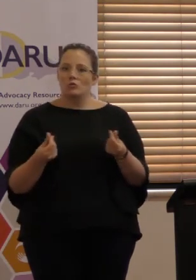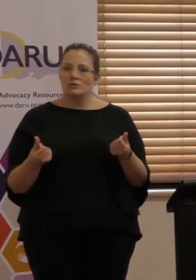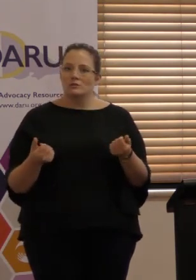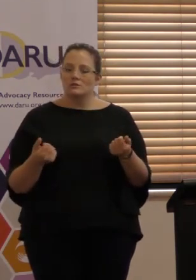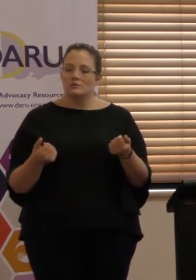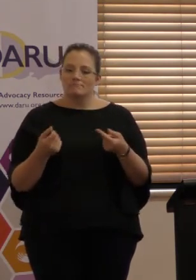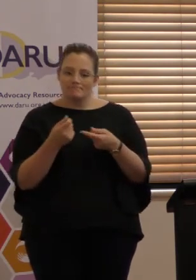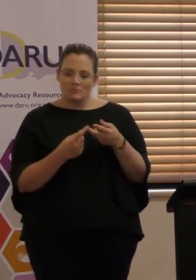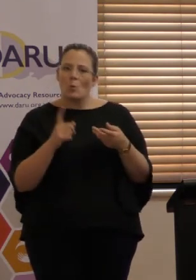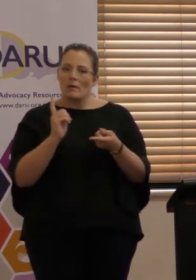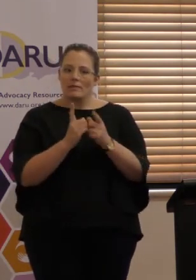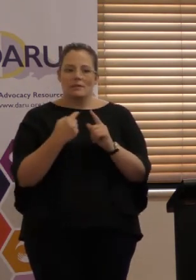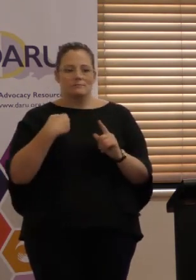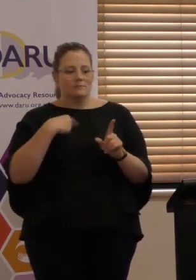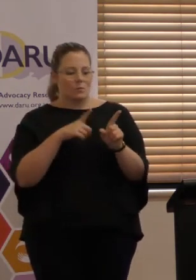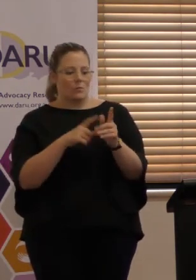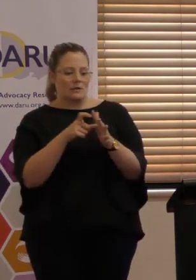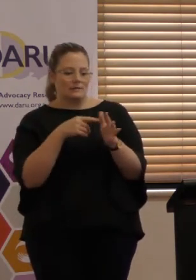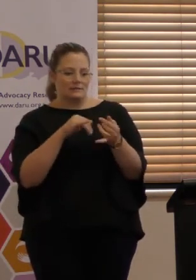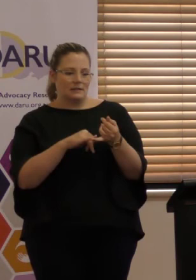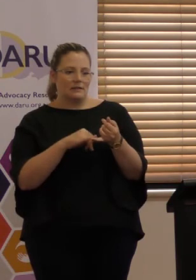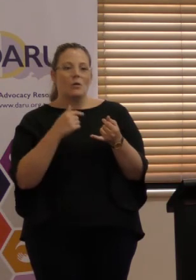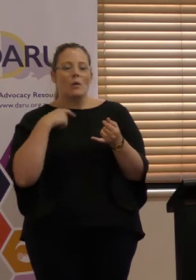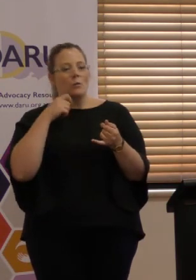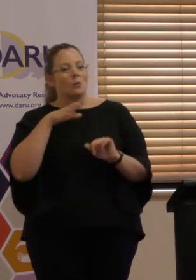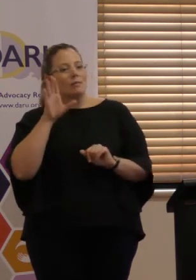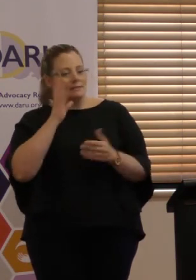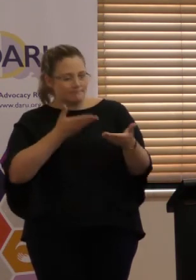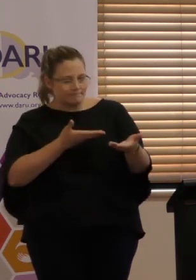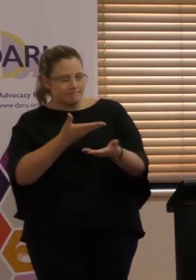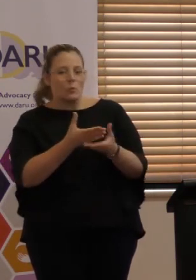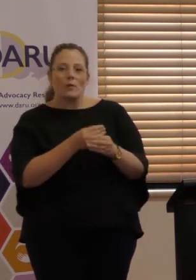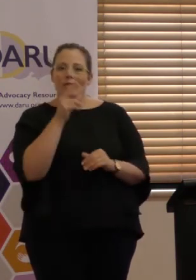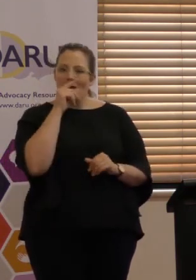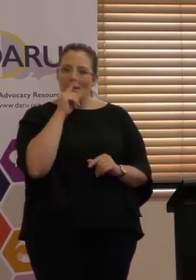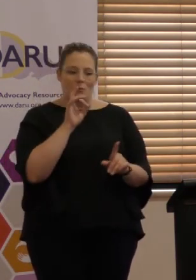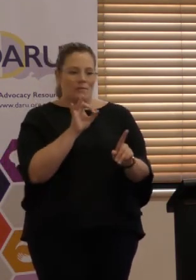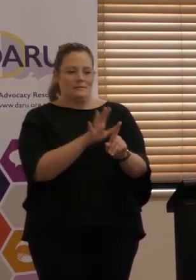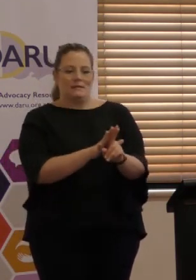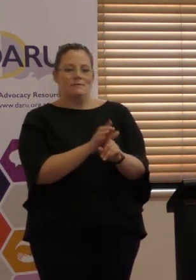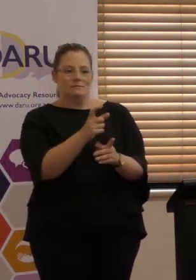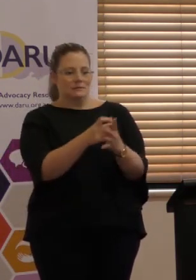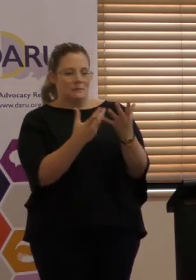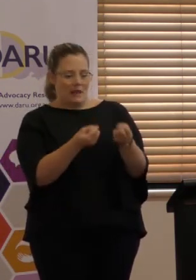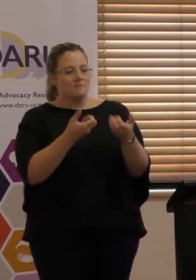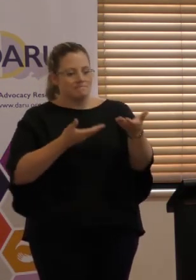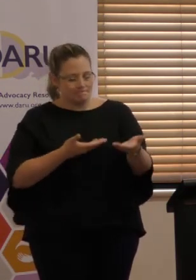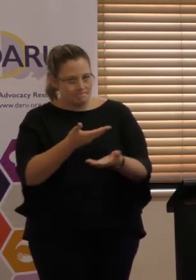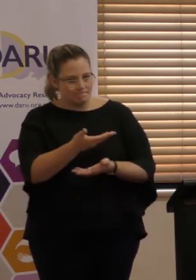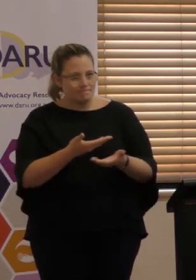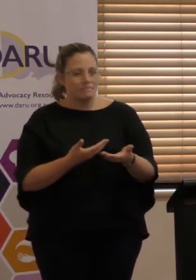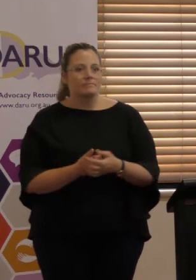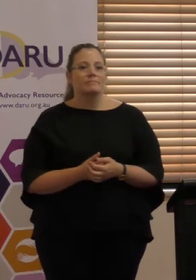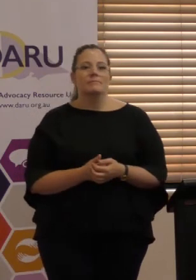YDAS does is to listen to young people with disabilities themselves. And when we think about solutions, as we've been talking about solutions